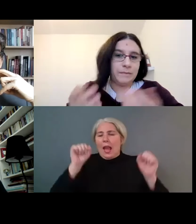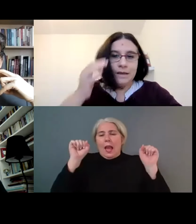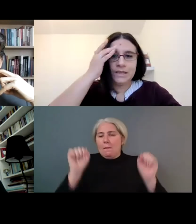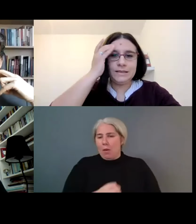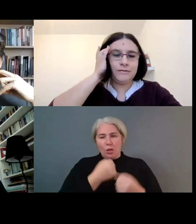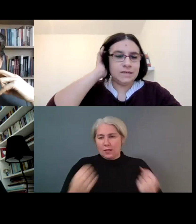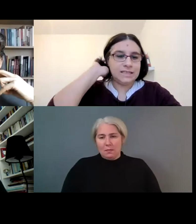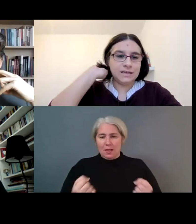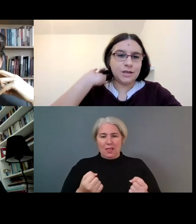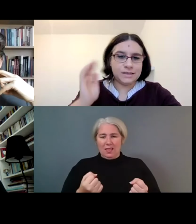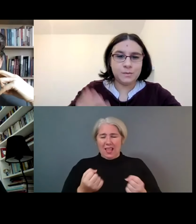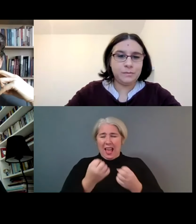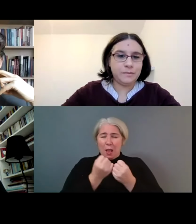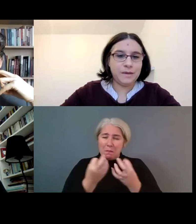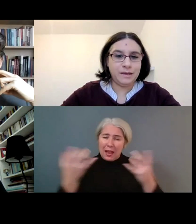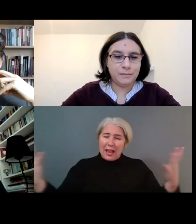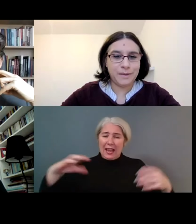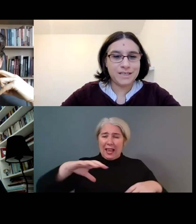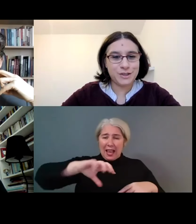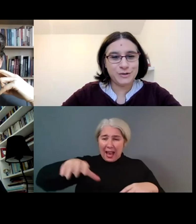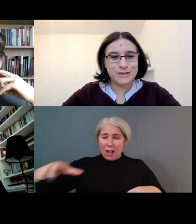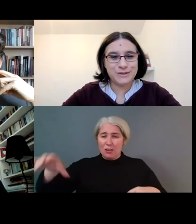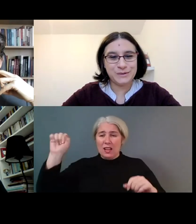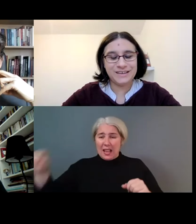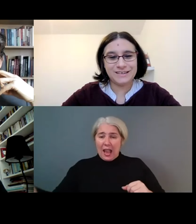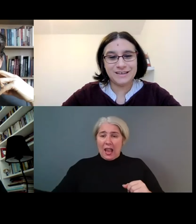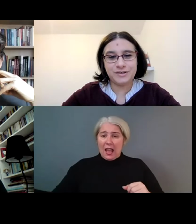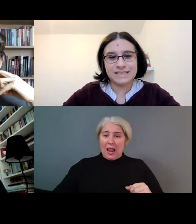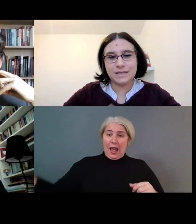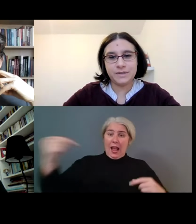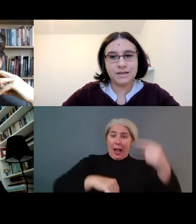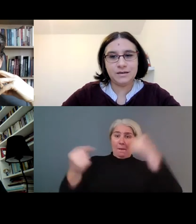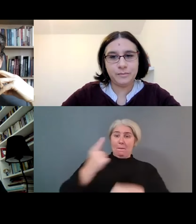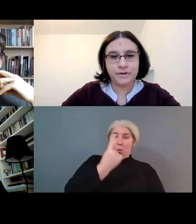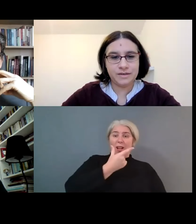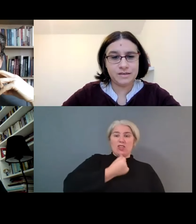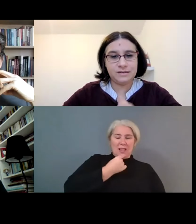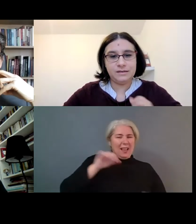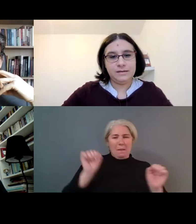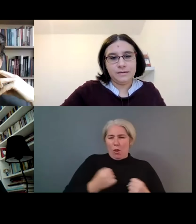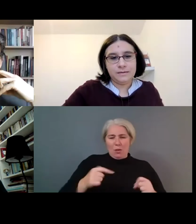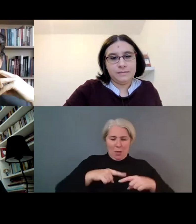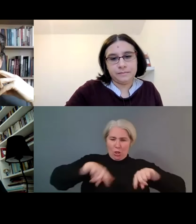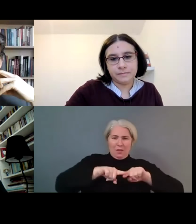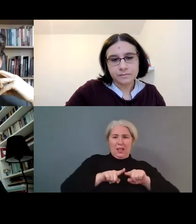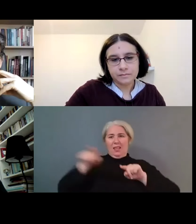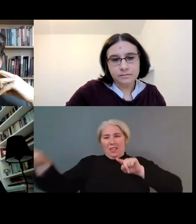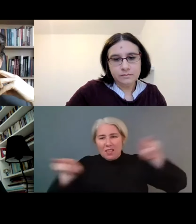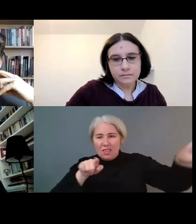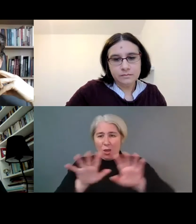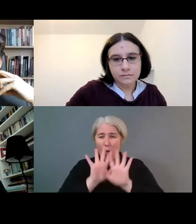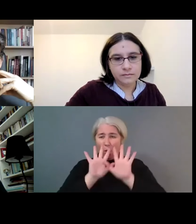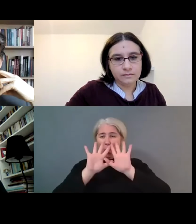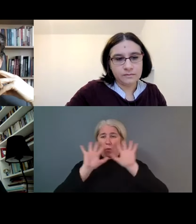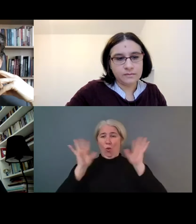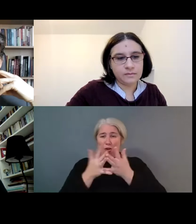But I mean, Theresia and Jonas will be maybe better suited to address that particular point. Yeah, thank you. I fully